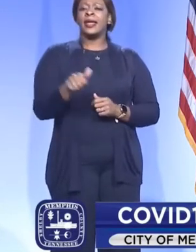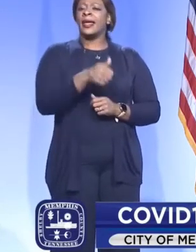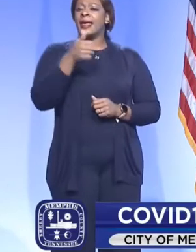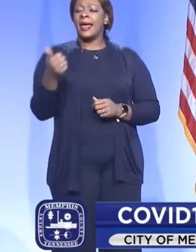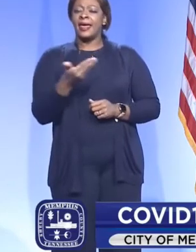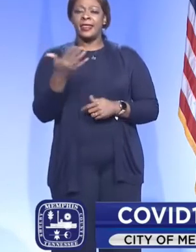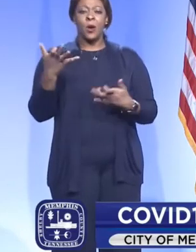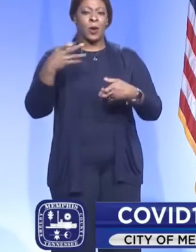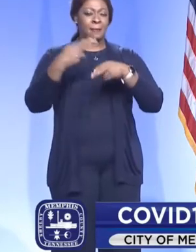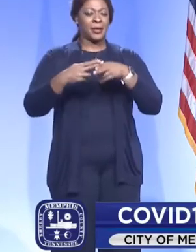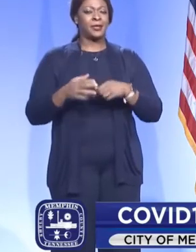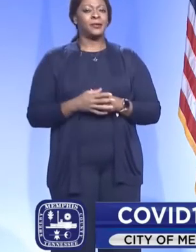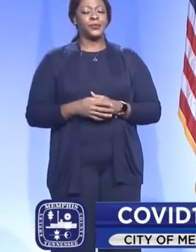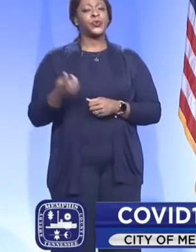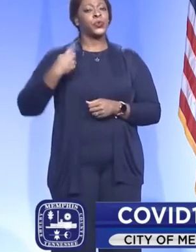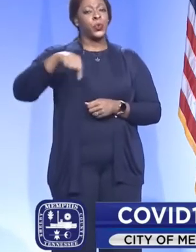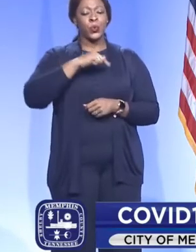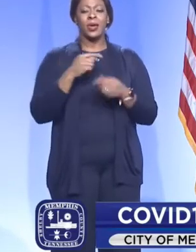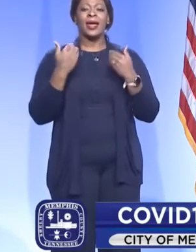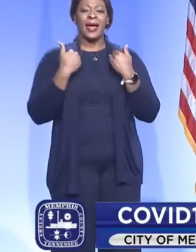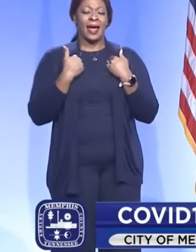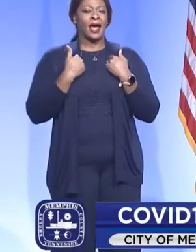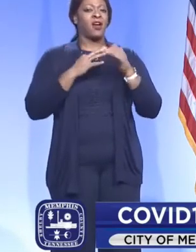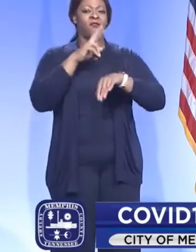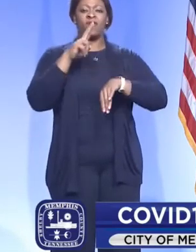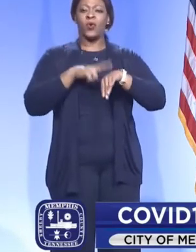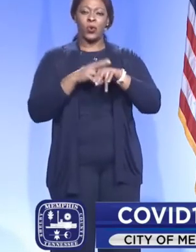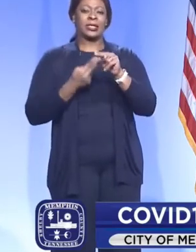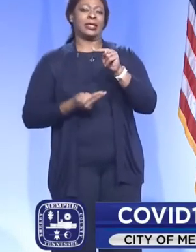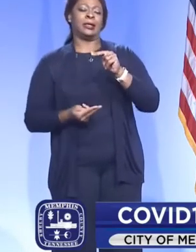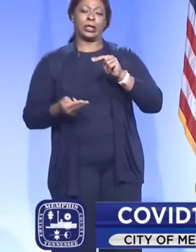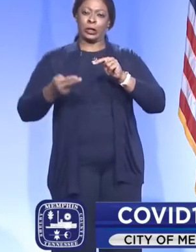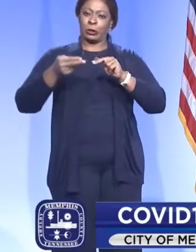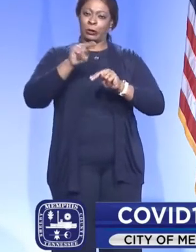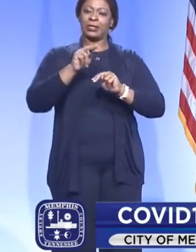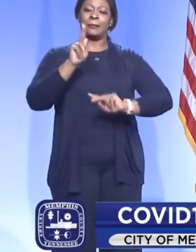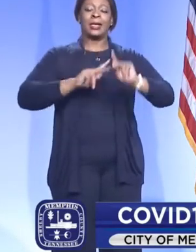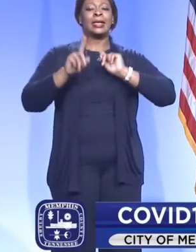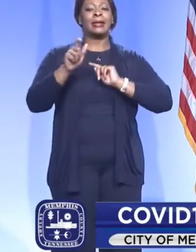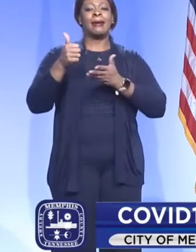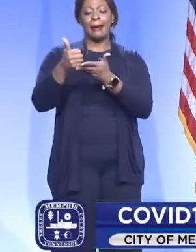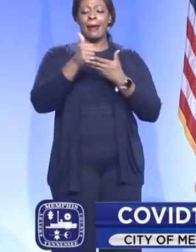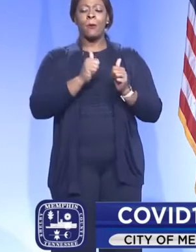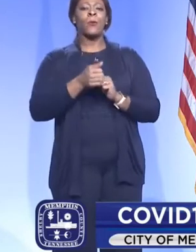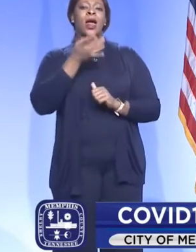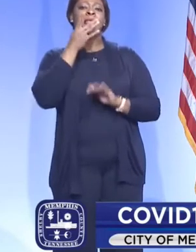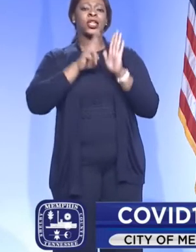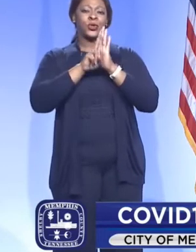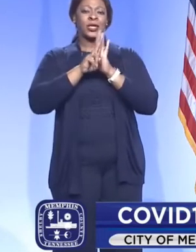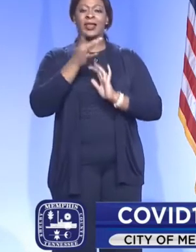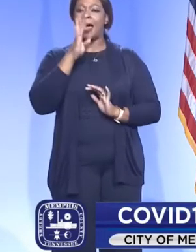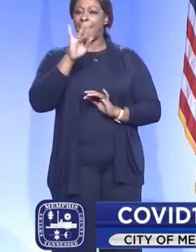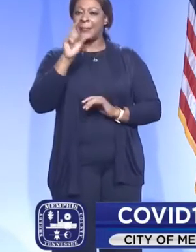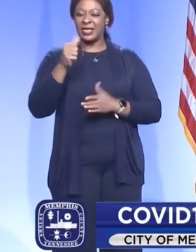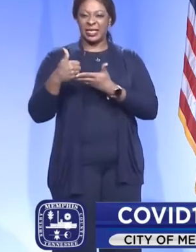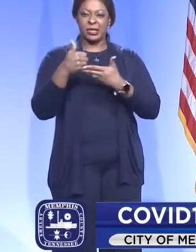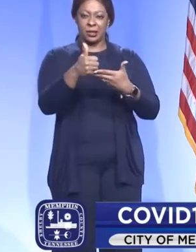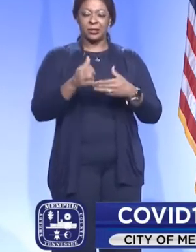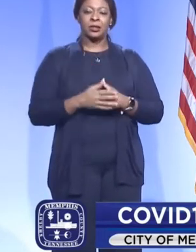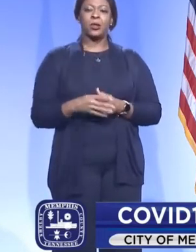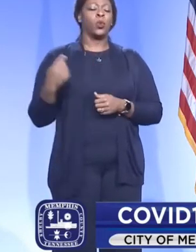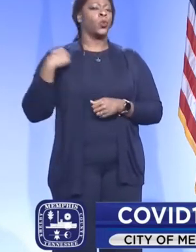more information on any of the programs like the Eviction Settlement Fund, of course you can reach the COVID website that